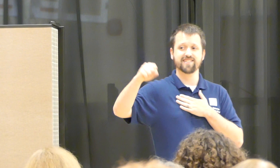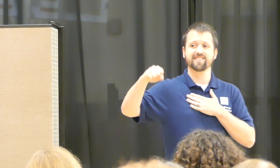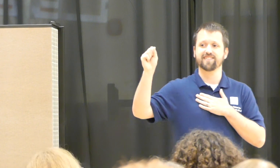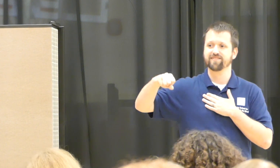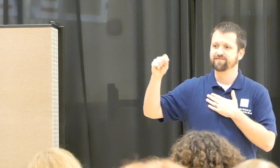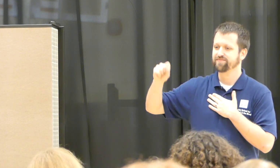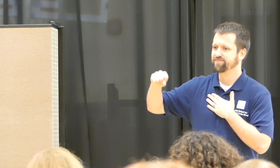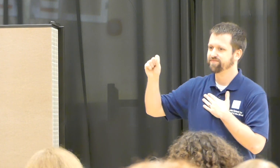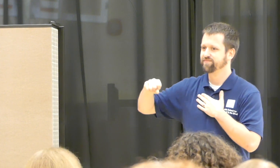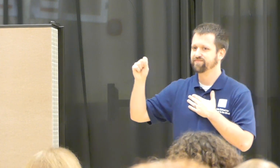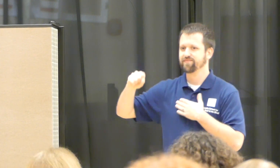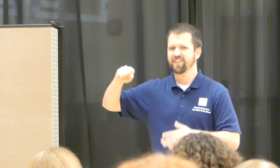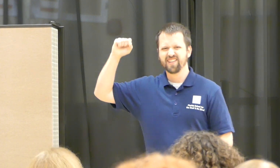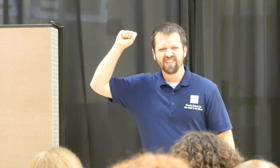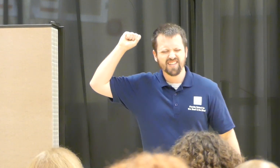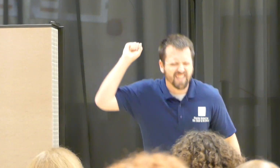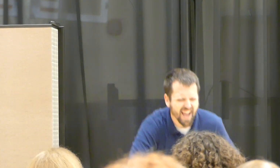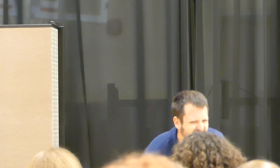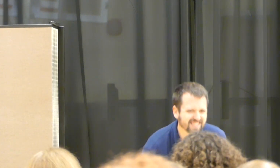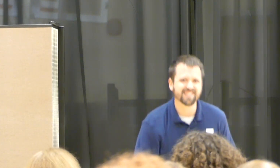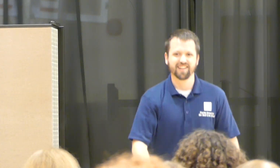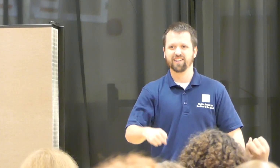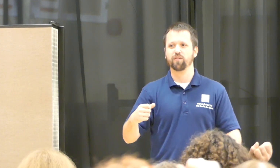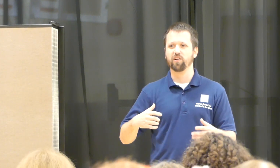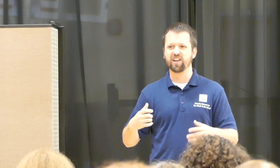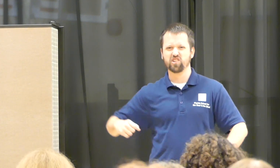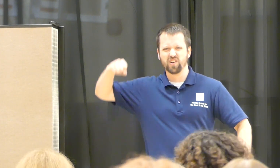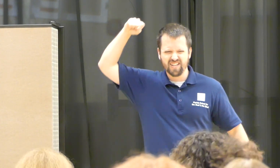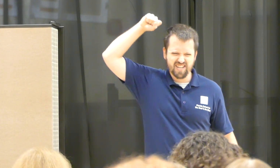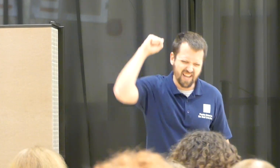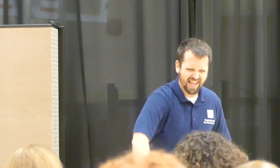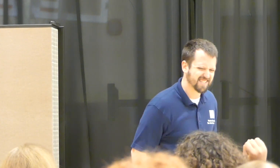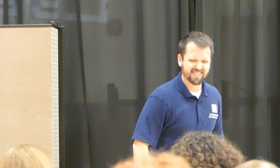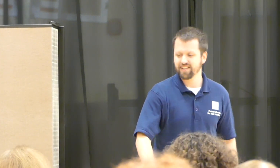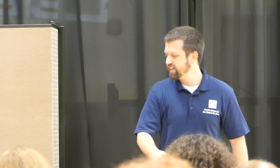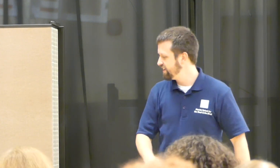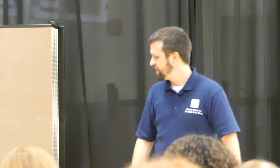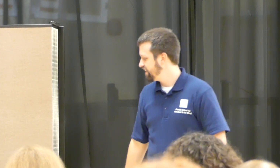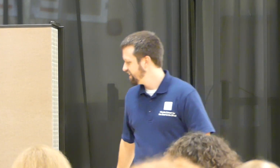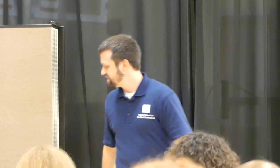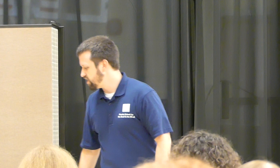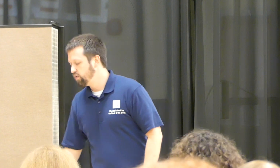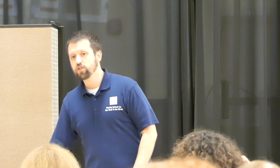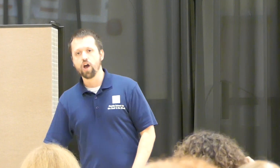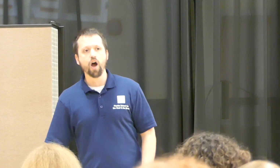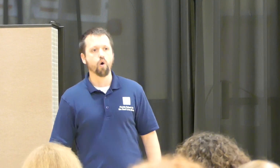Yes. Yes. You really into it. So, no.